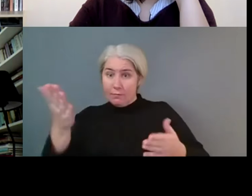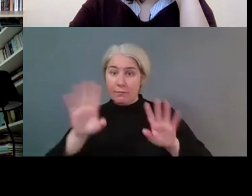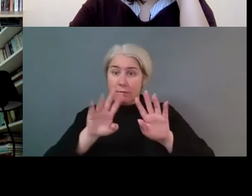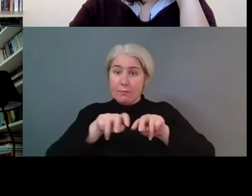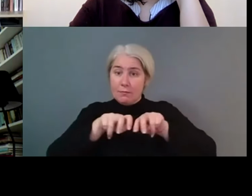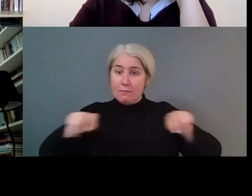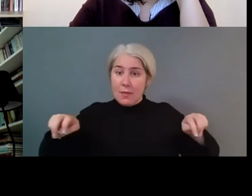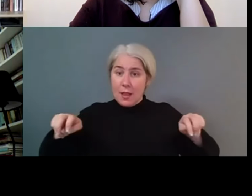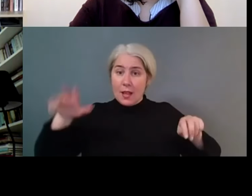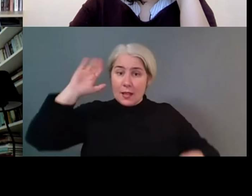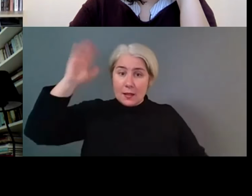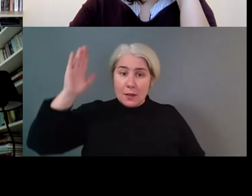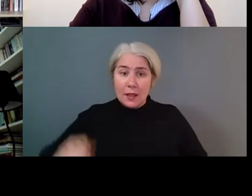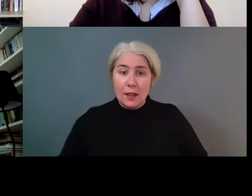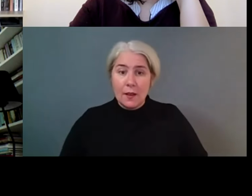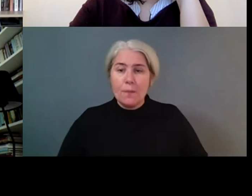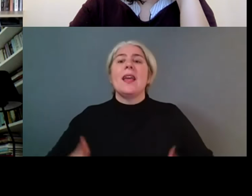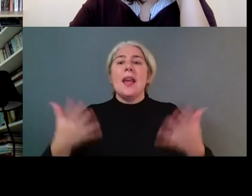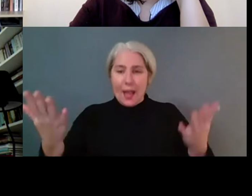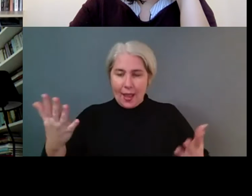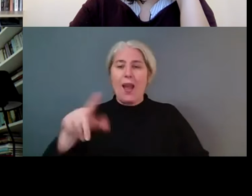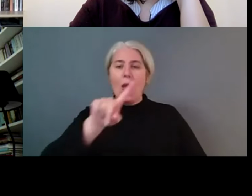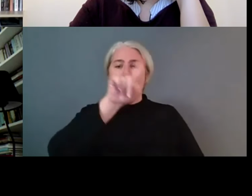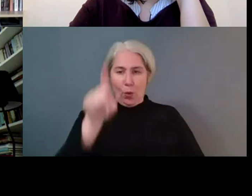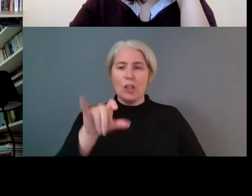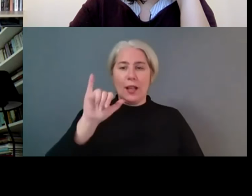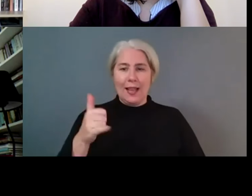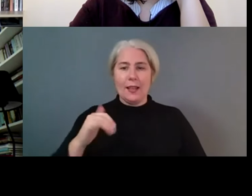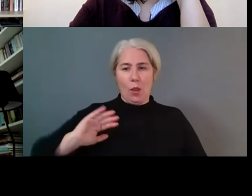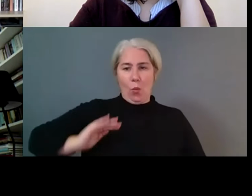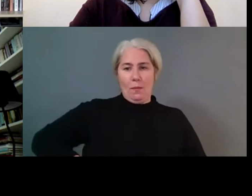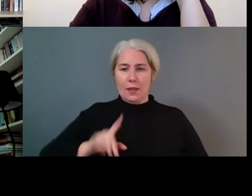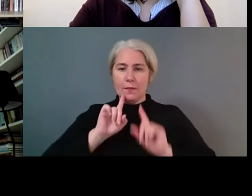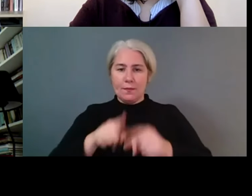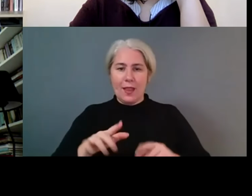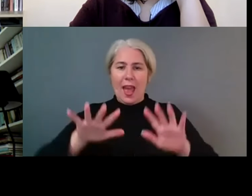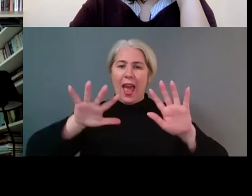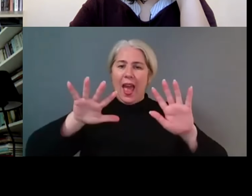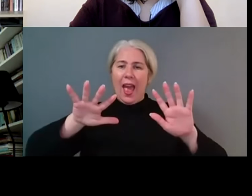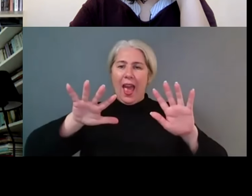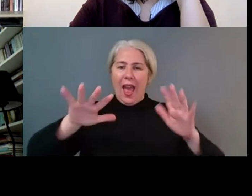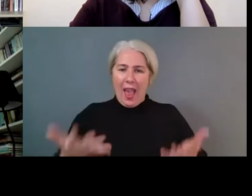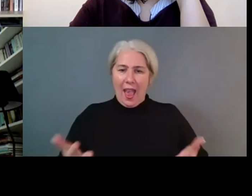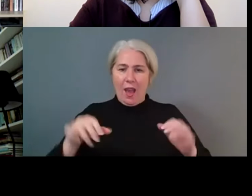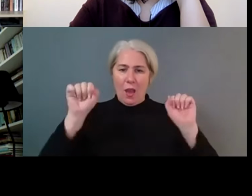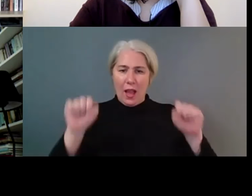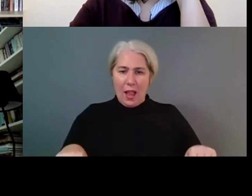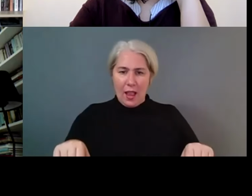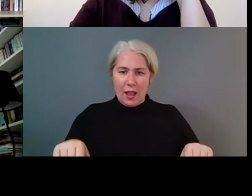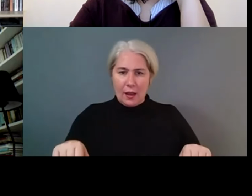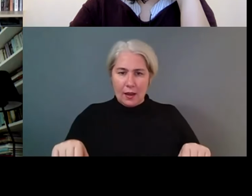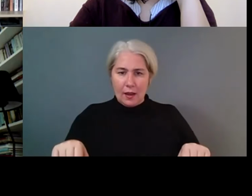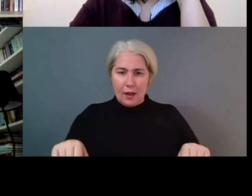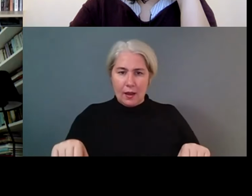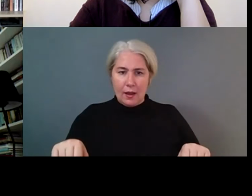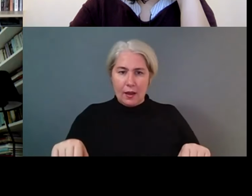Well, the question to this one now is, how can SOFNA be of support to the CRPD in Sierra